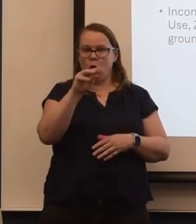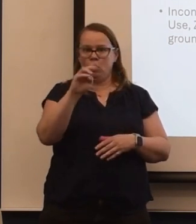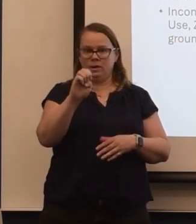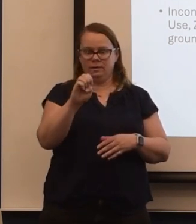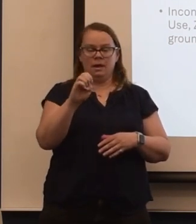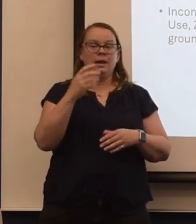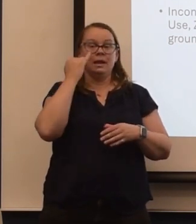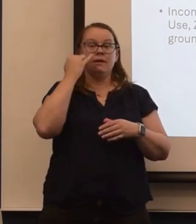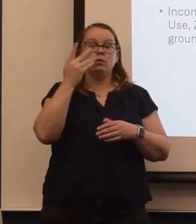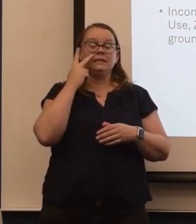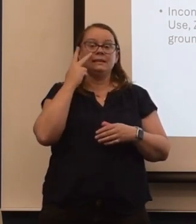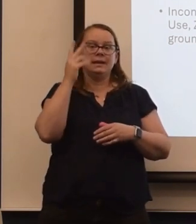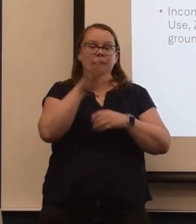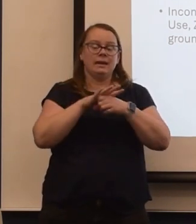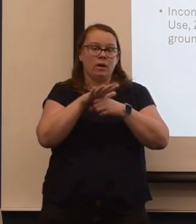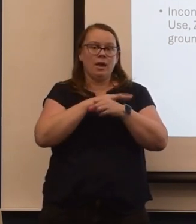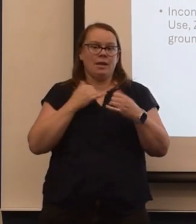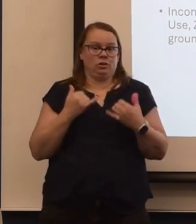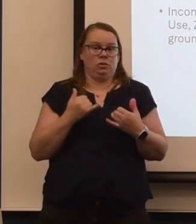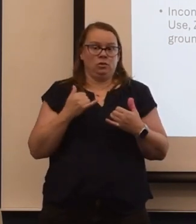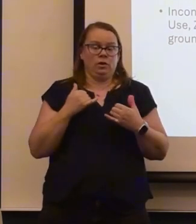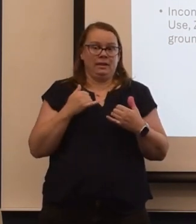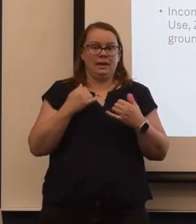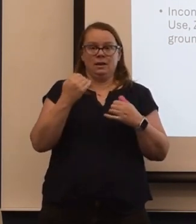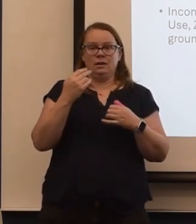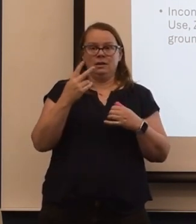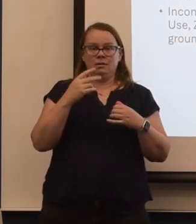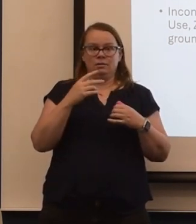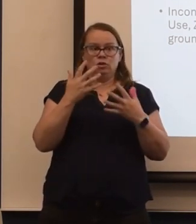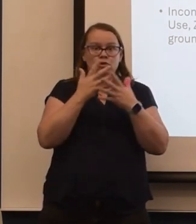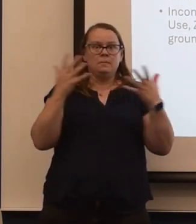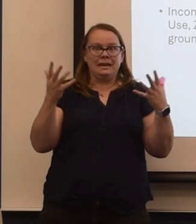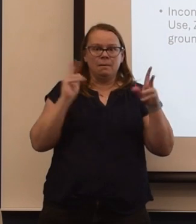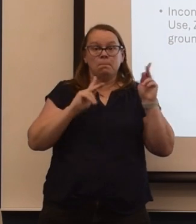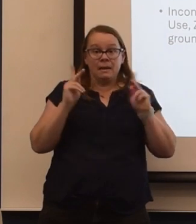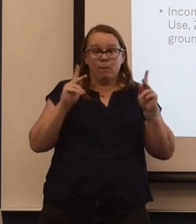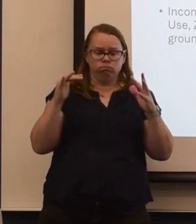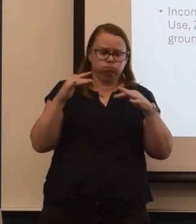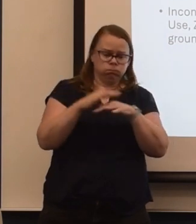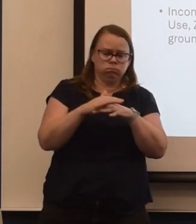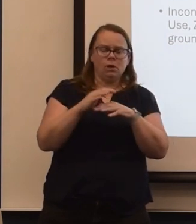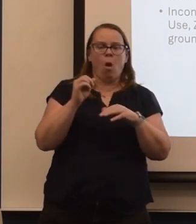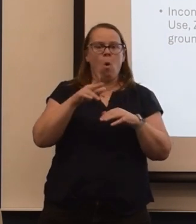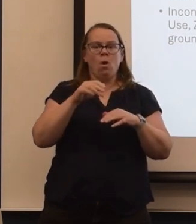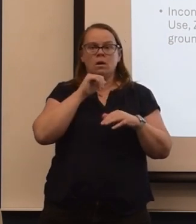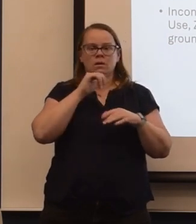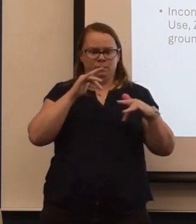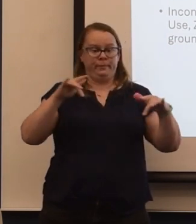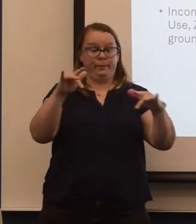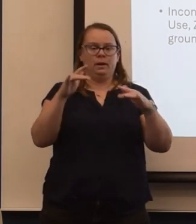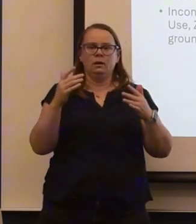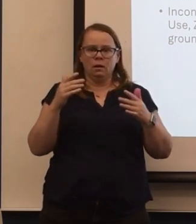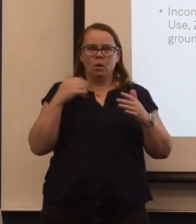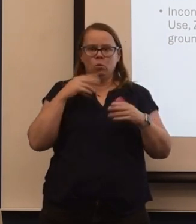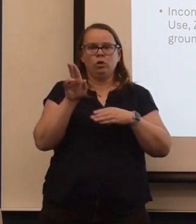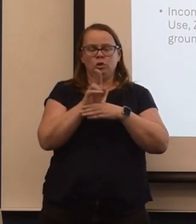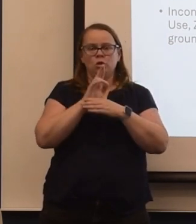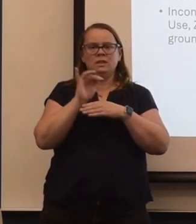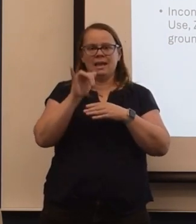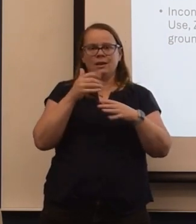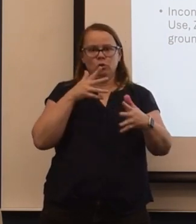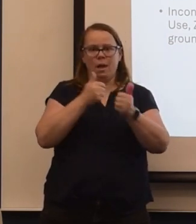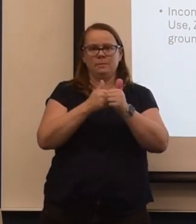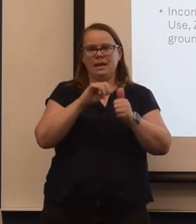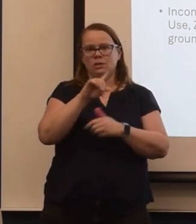if we're seeing an area that is currently too dense or is not dense enough, we'll use that to update the zoning. So